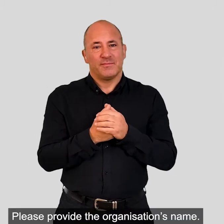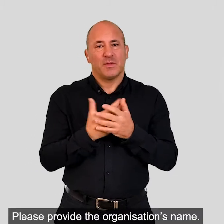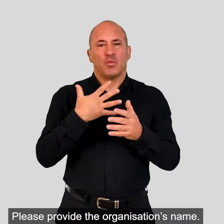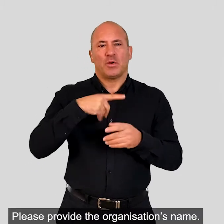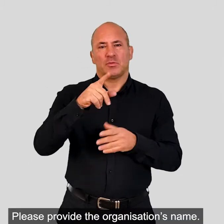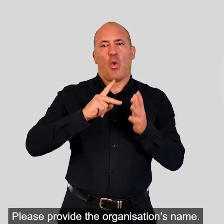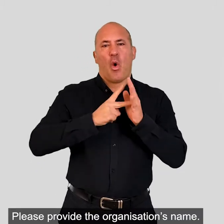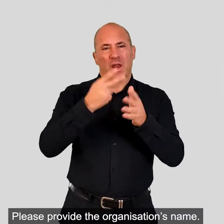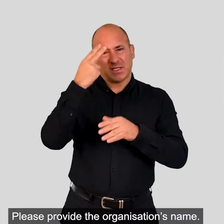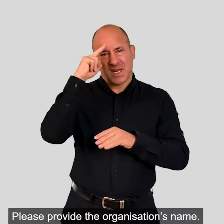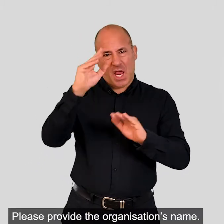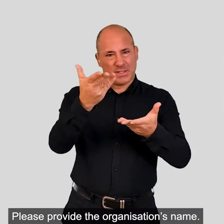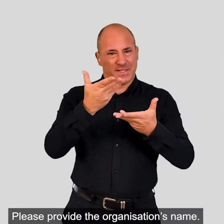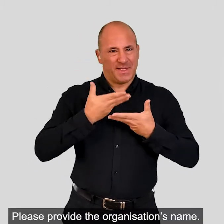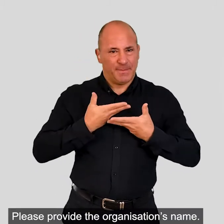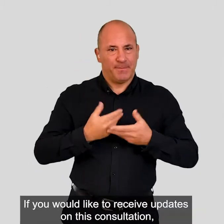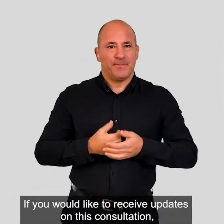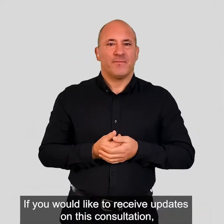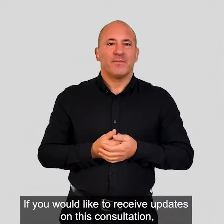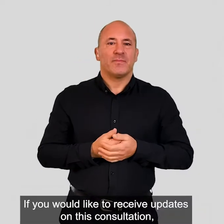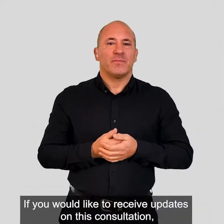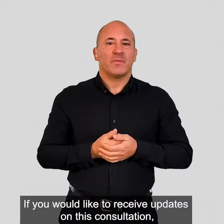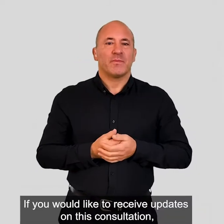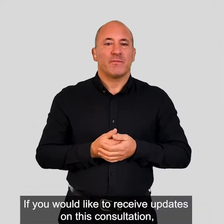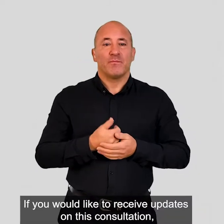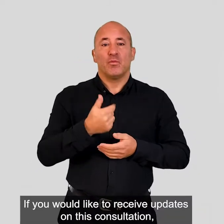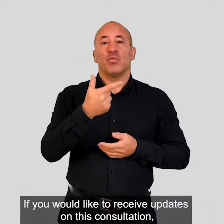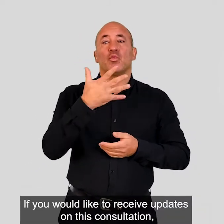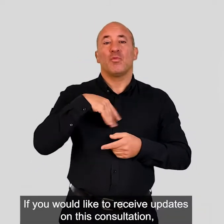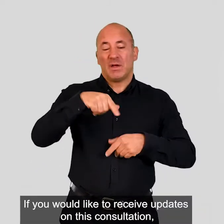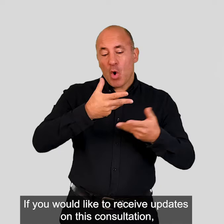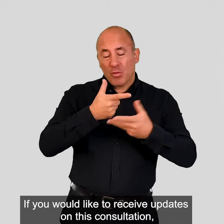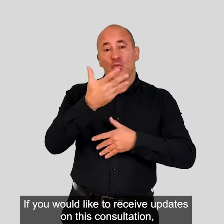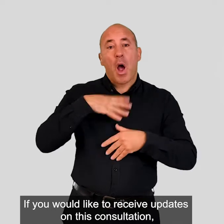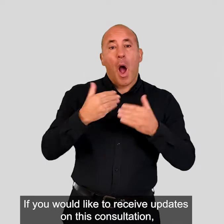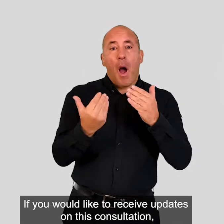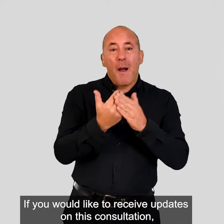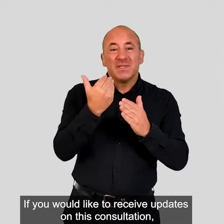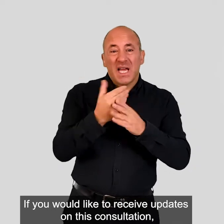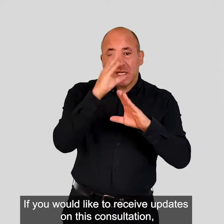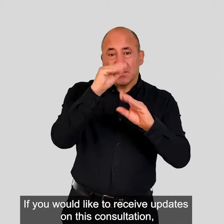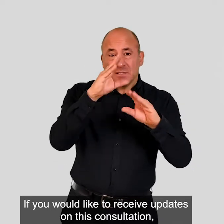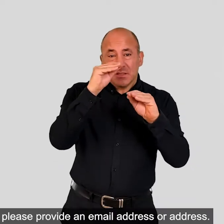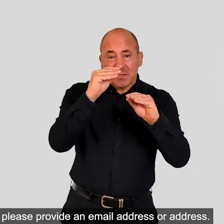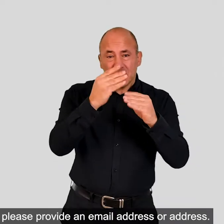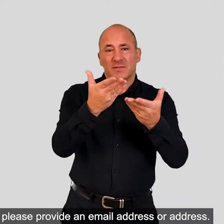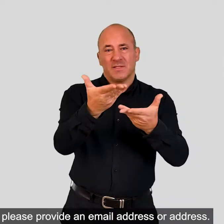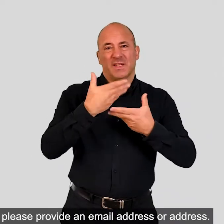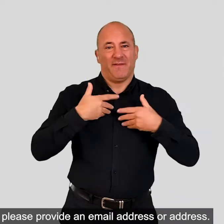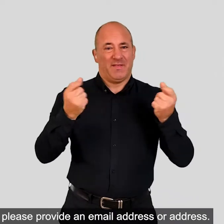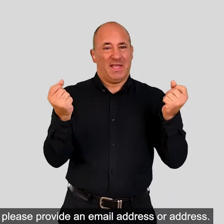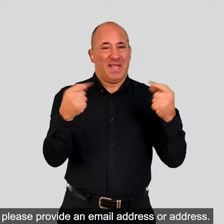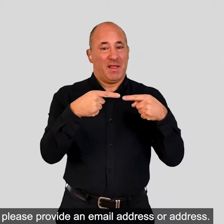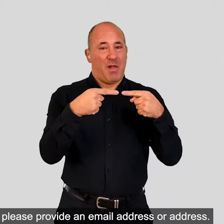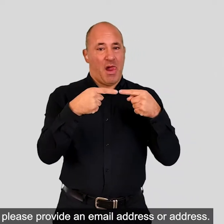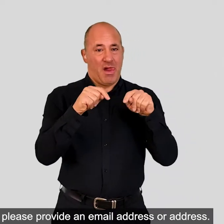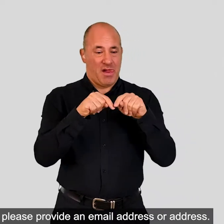the organization's name. If you would like to receive updates on this consultation, please provide an email address